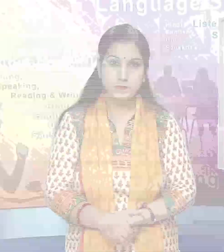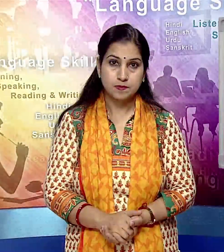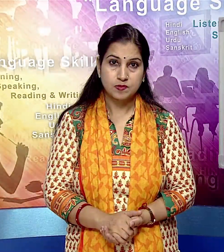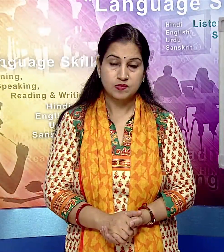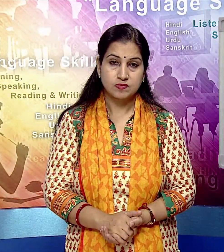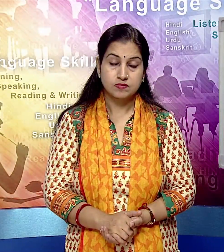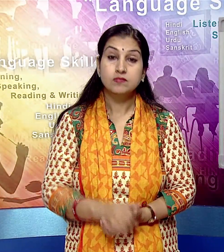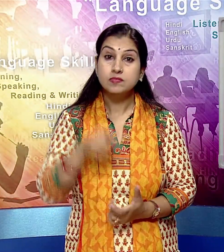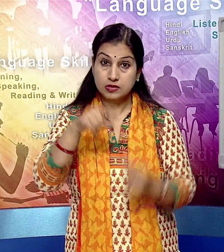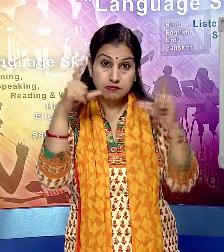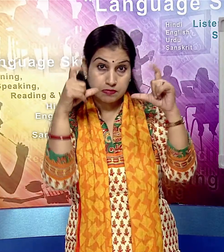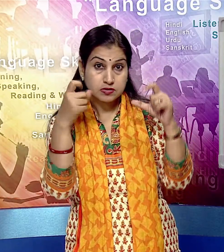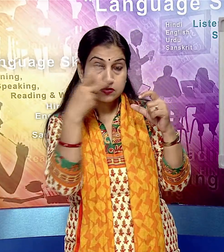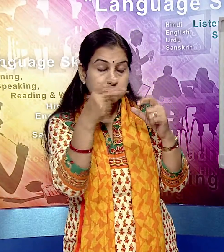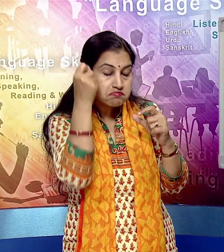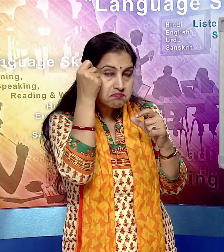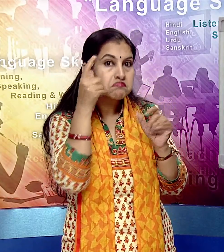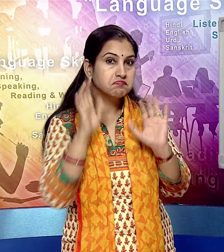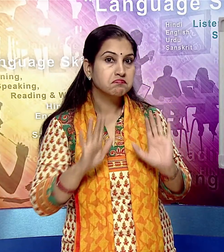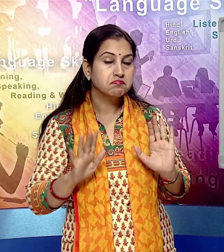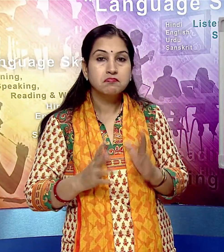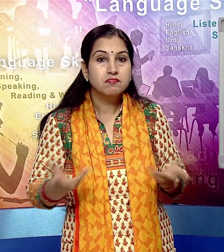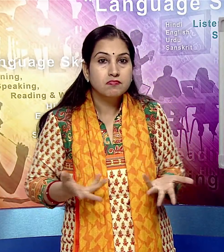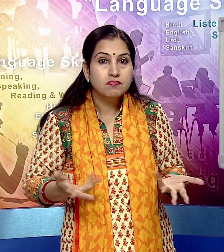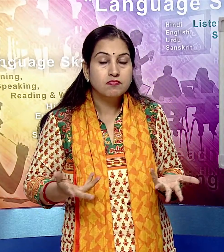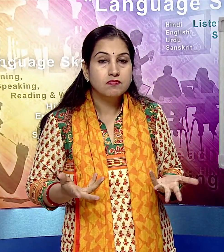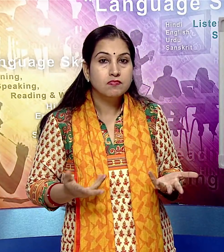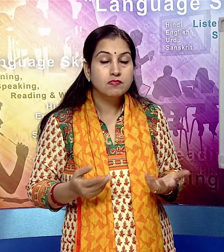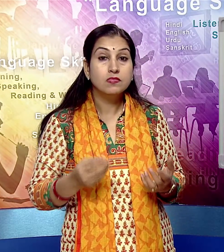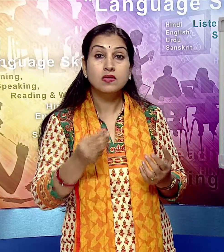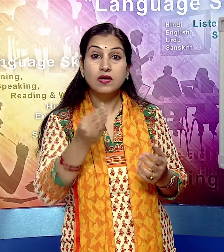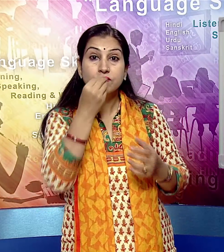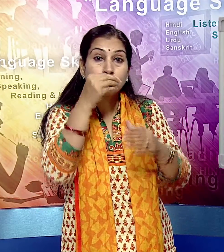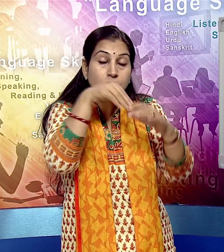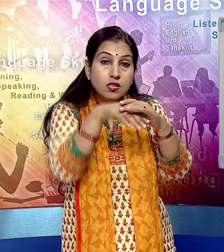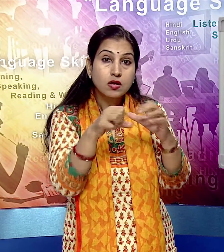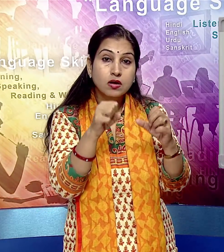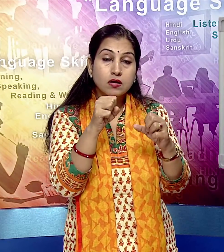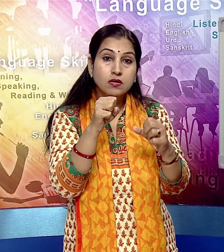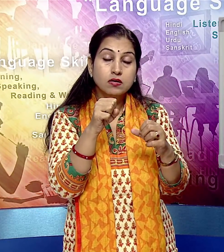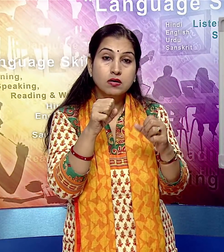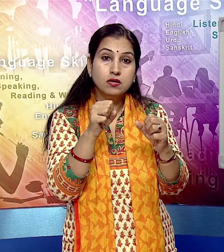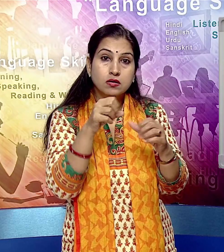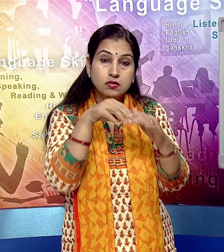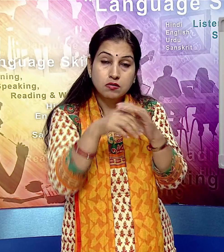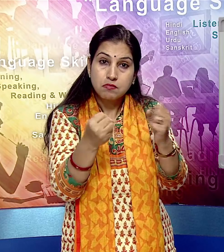Through this picture, you can understand the nutrients can be lost during